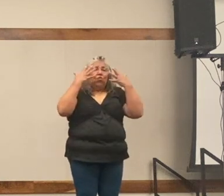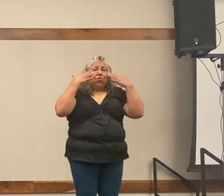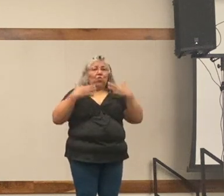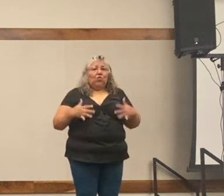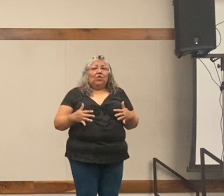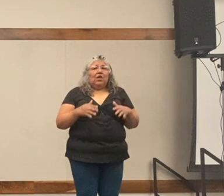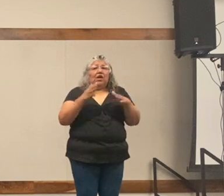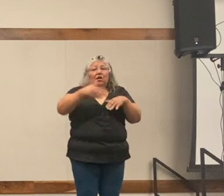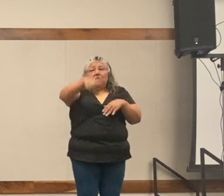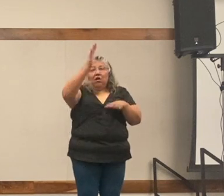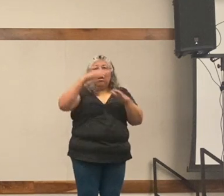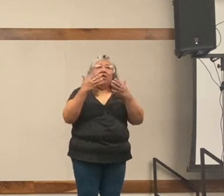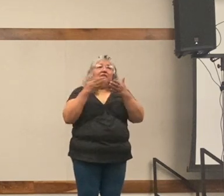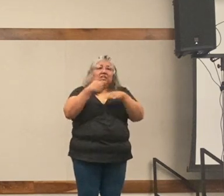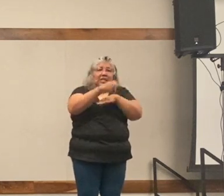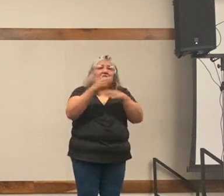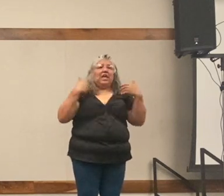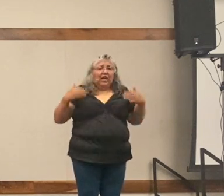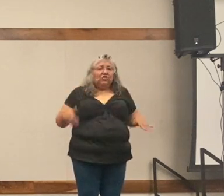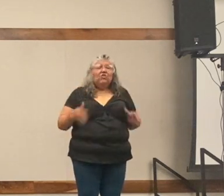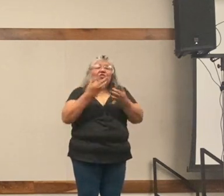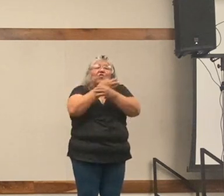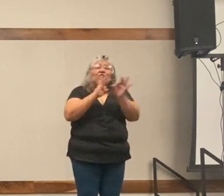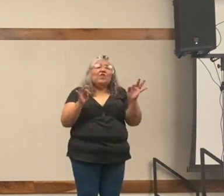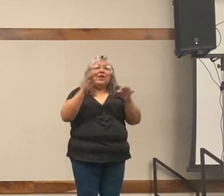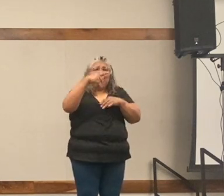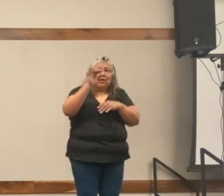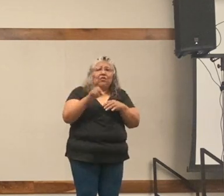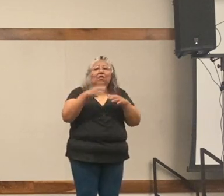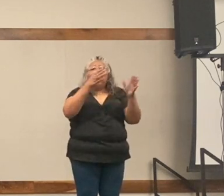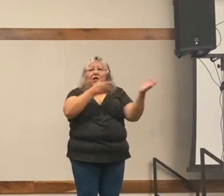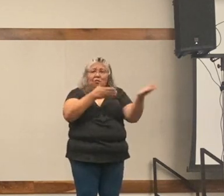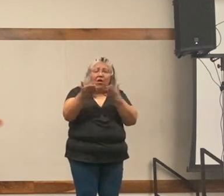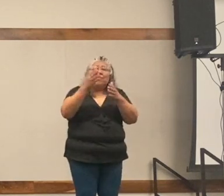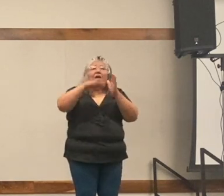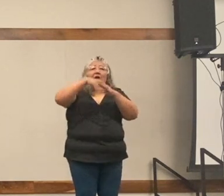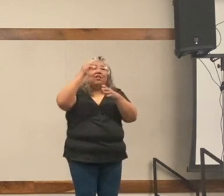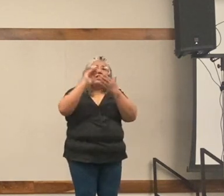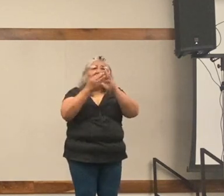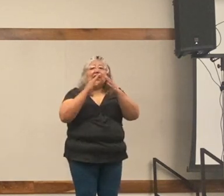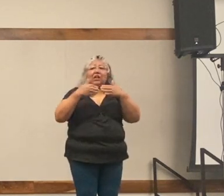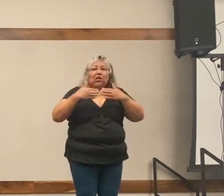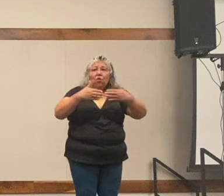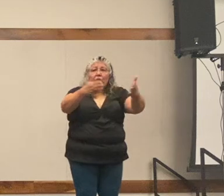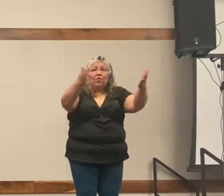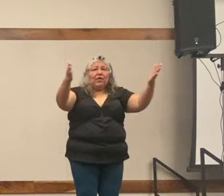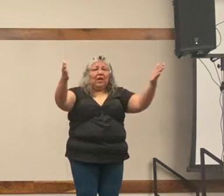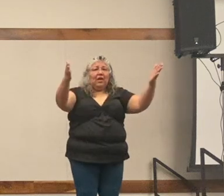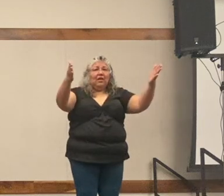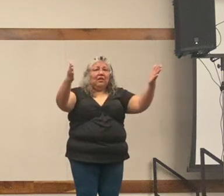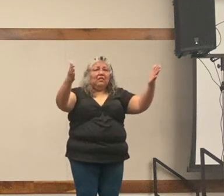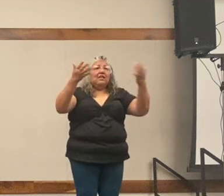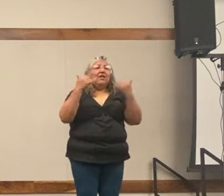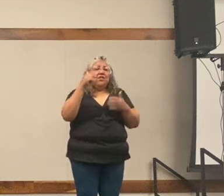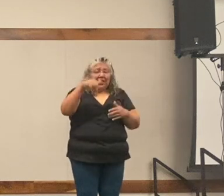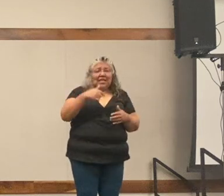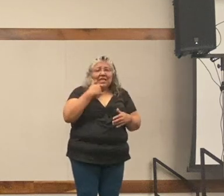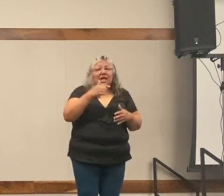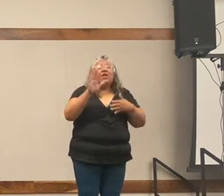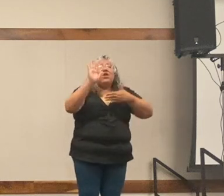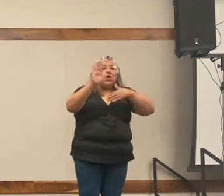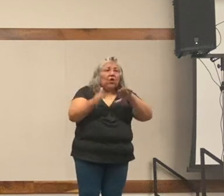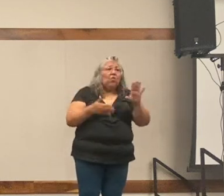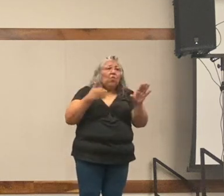an angel and freed Peter and took him out of the city, and he opened the gate for him. It says that he